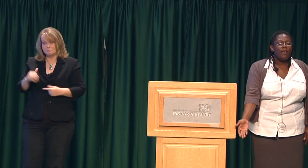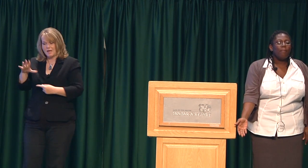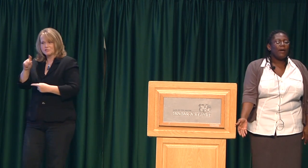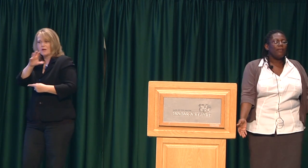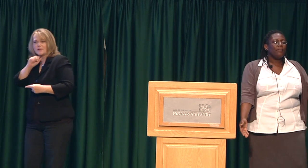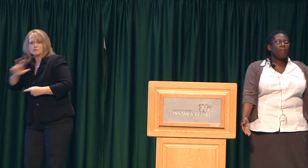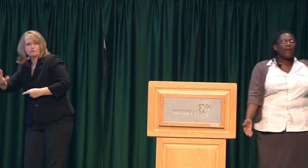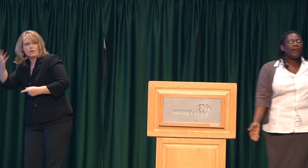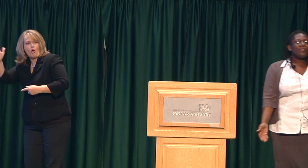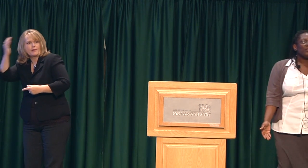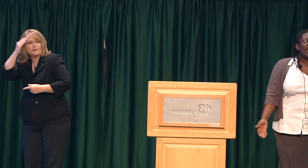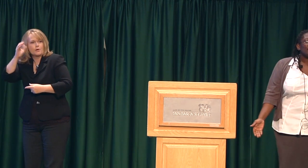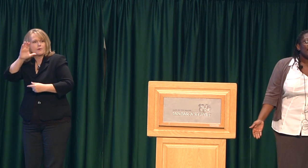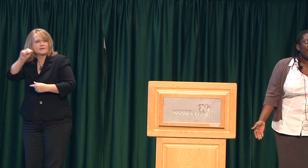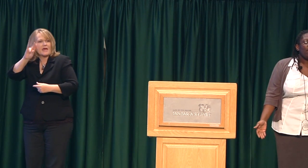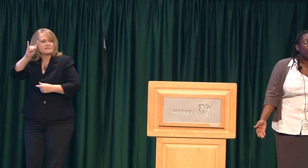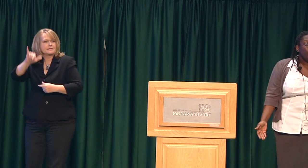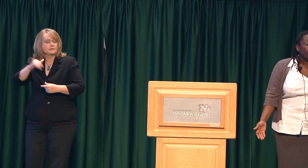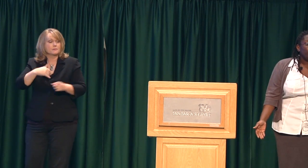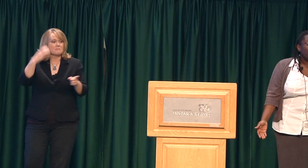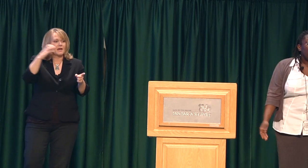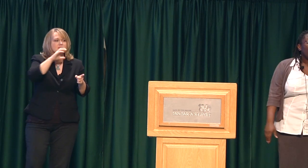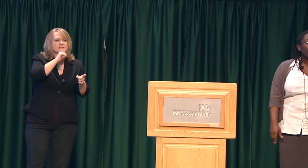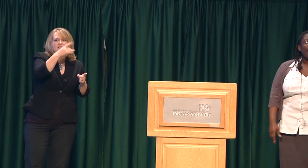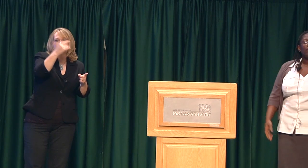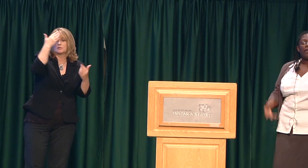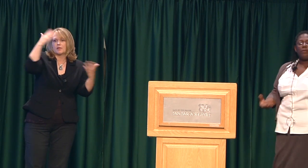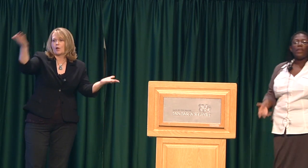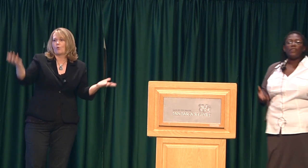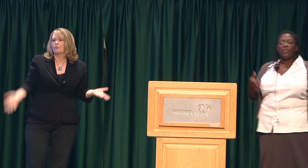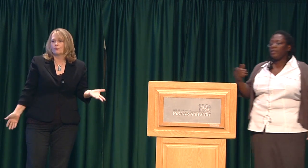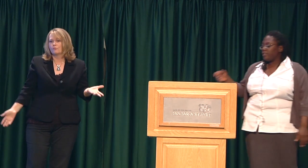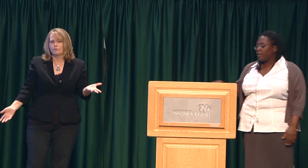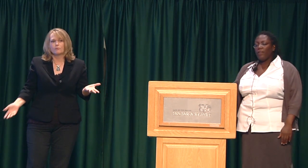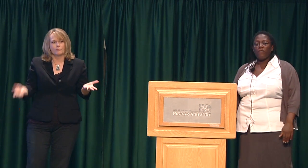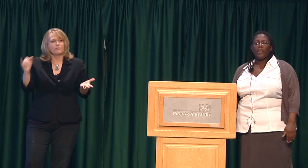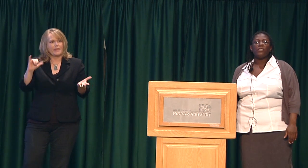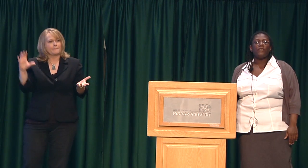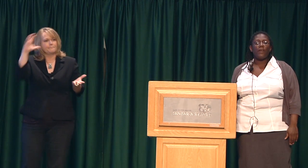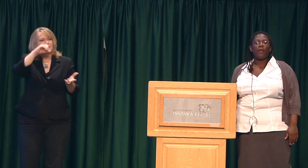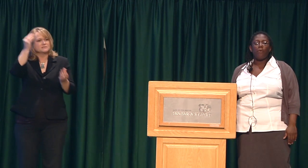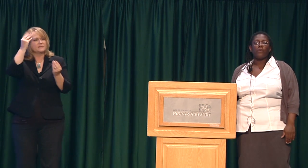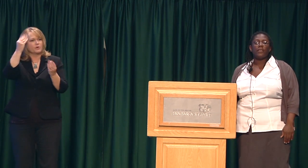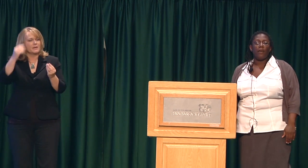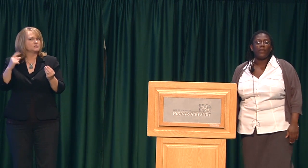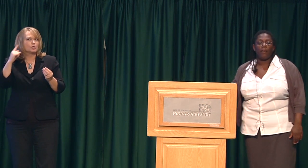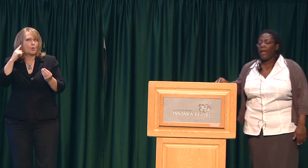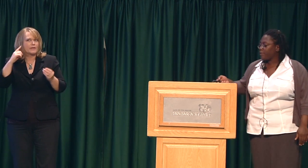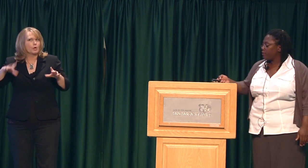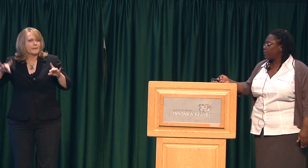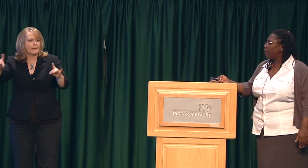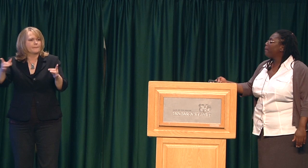is. But my cousin was 18 and had no clue. That lack of that communication and incidental information is very important to